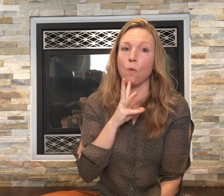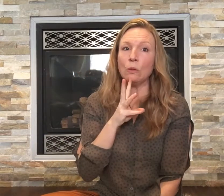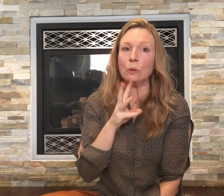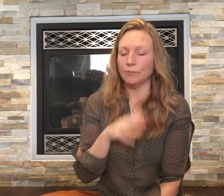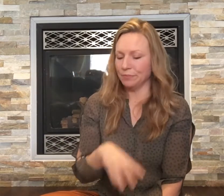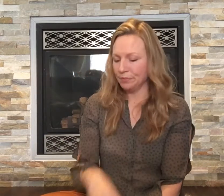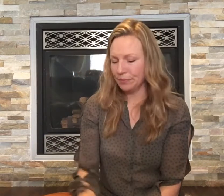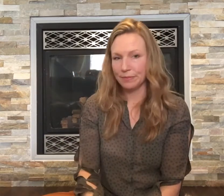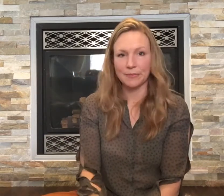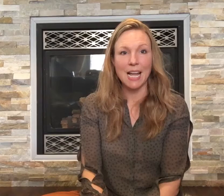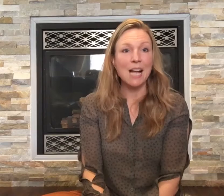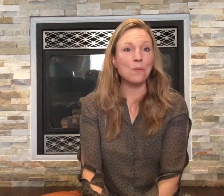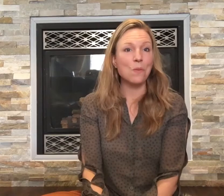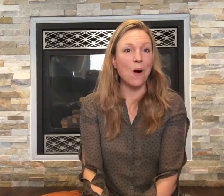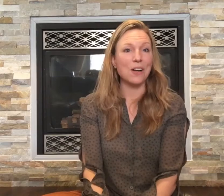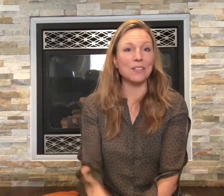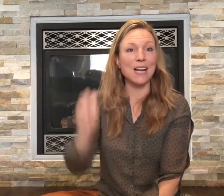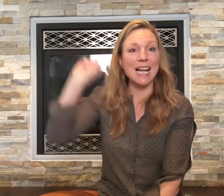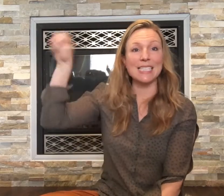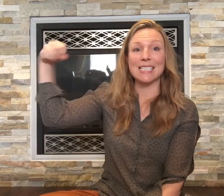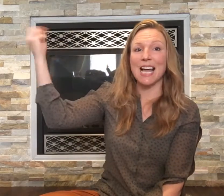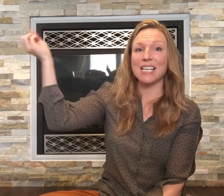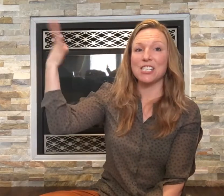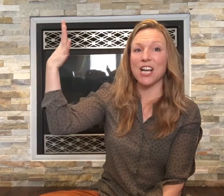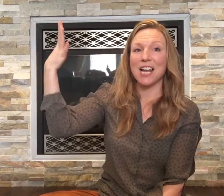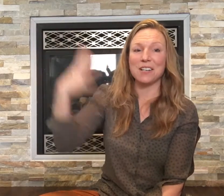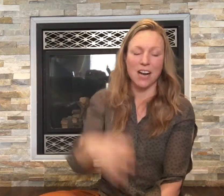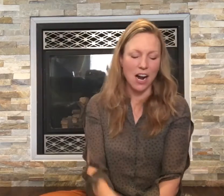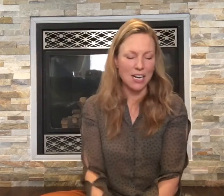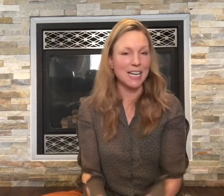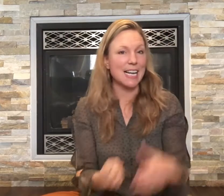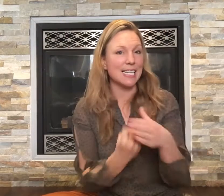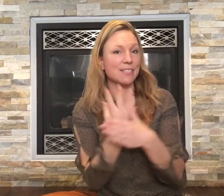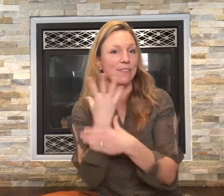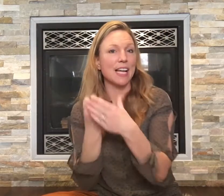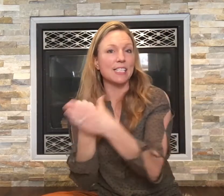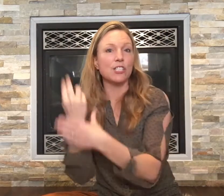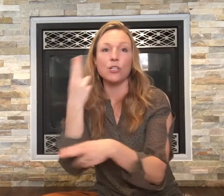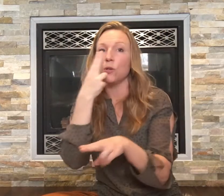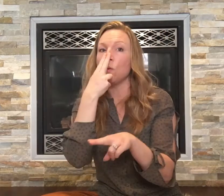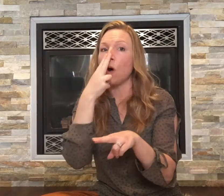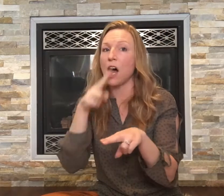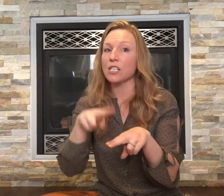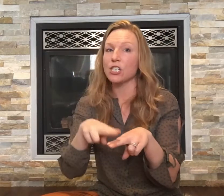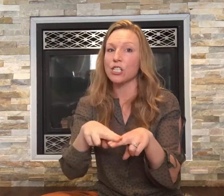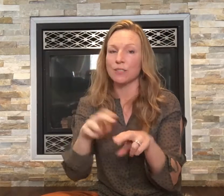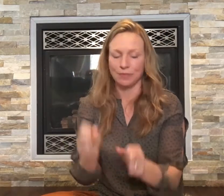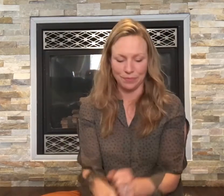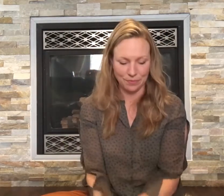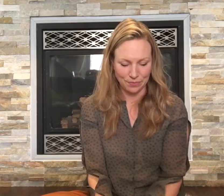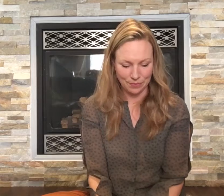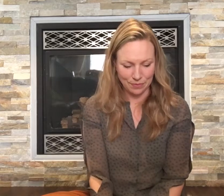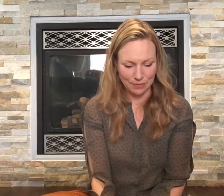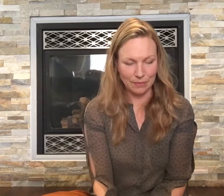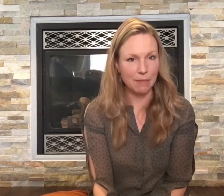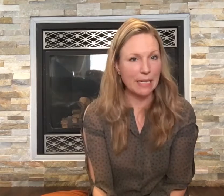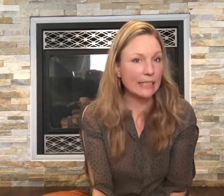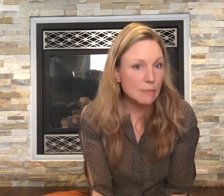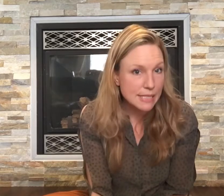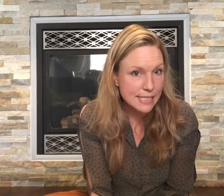Flowers and insects, water and sunshine. A garden is fun to watch. Made a little mistake